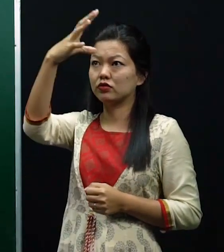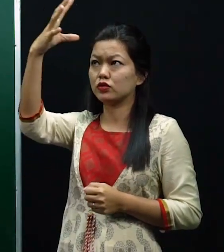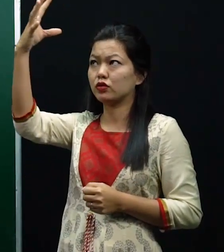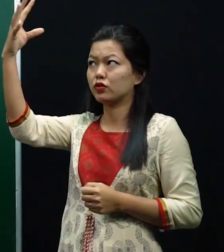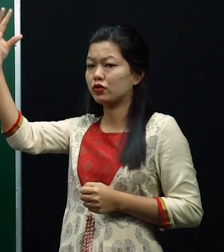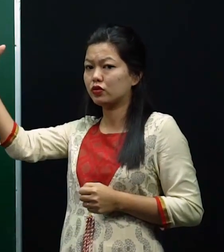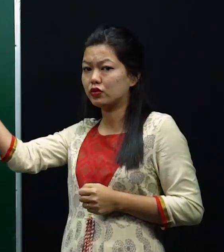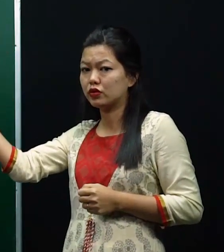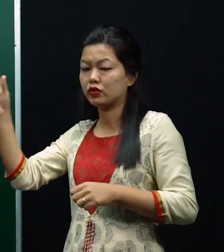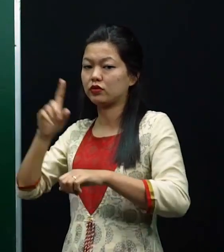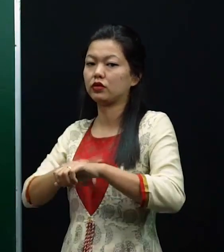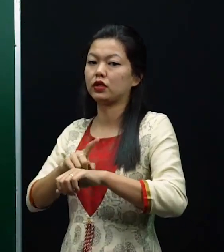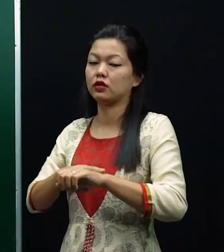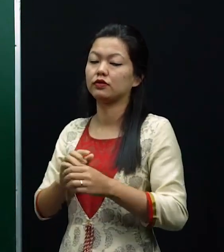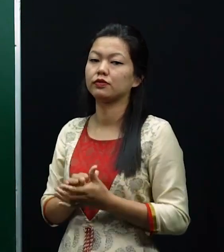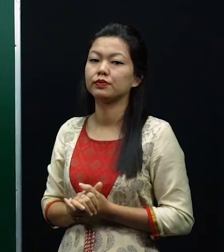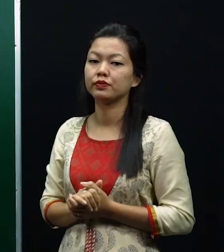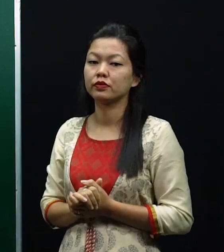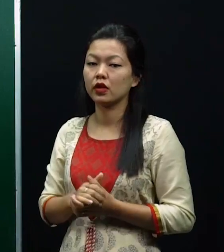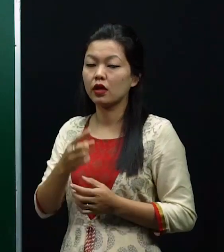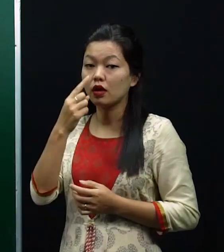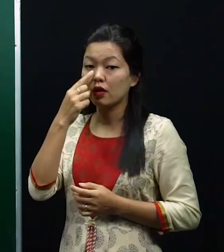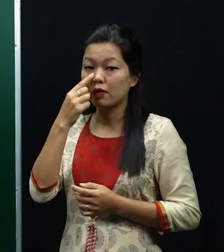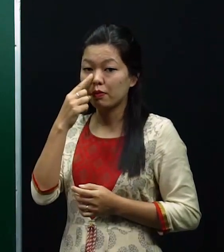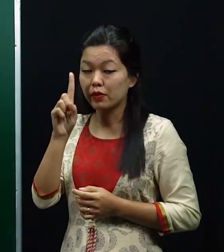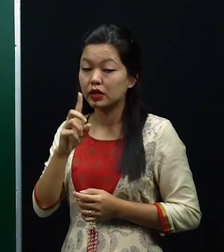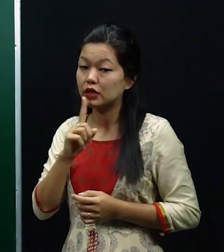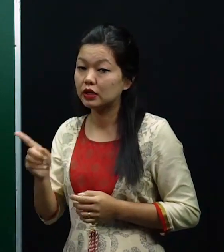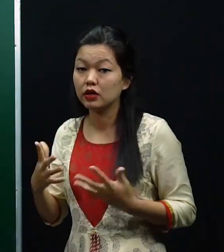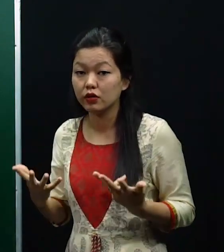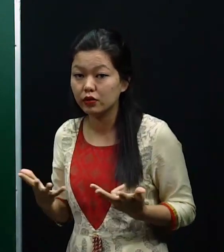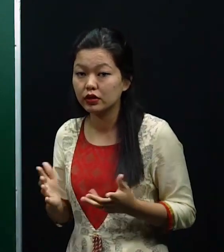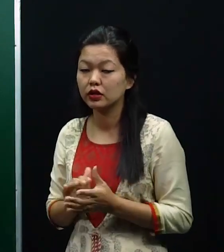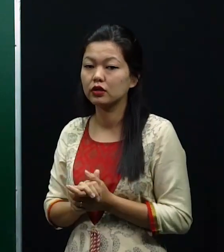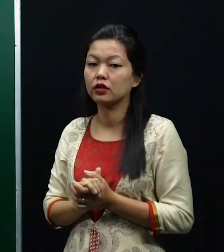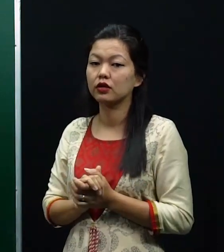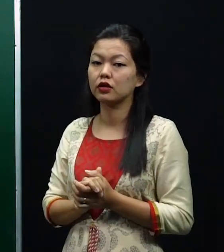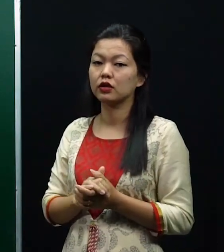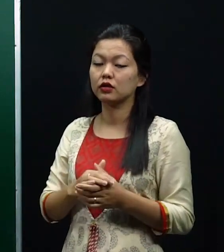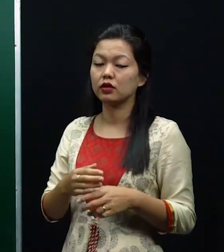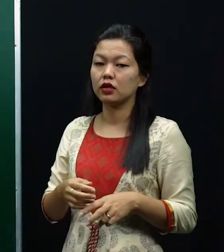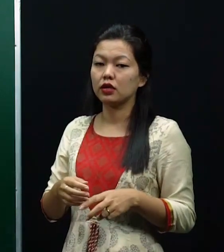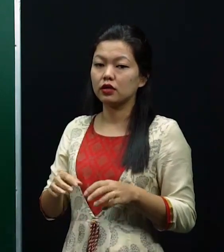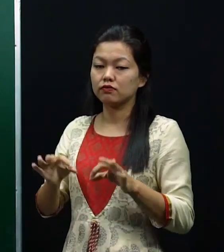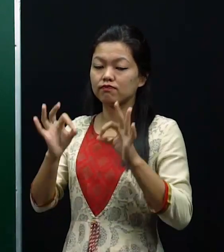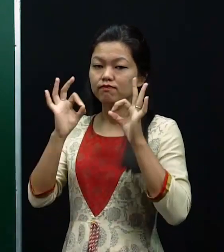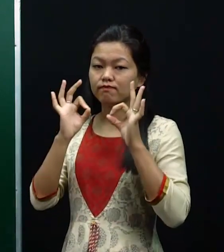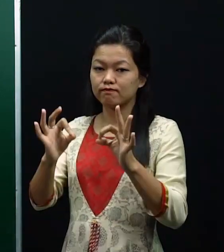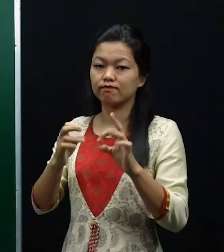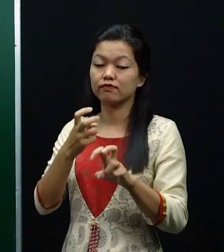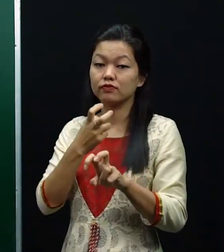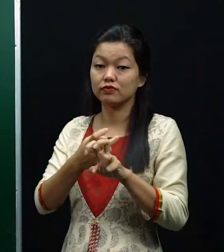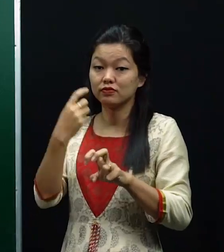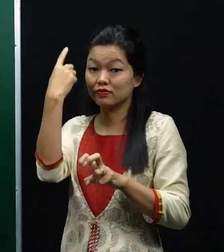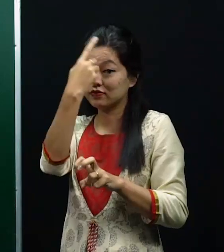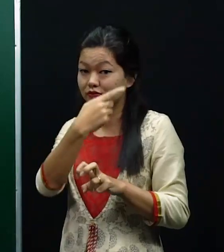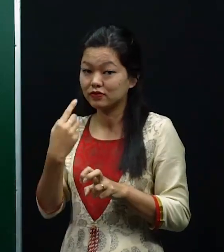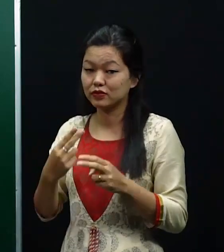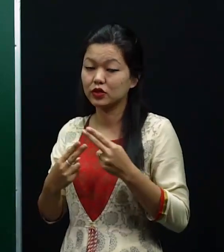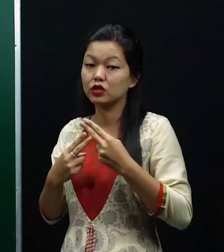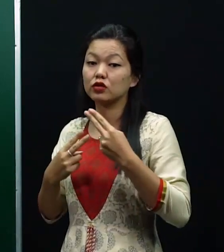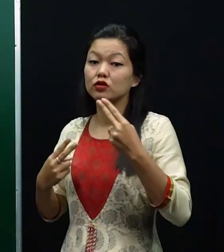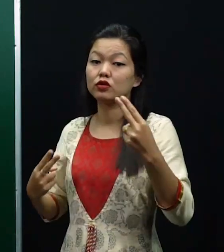to believe. And these are the things that the young boy Ernest had to go through. One evening, when Ernest,